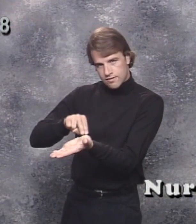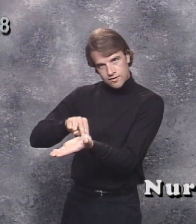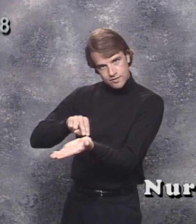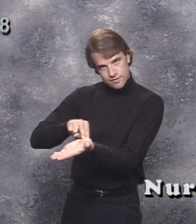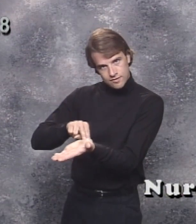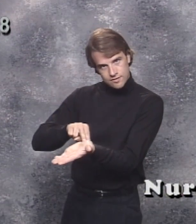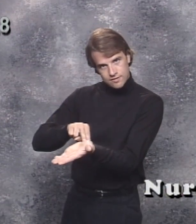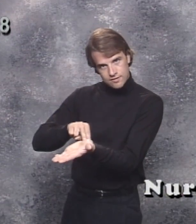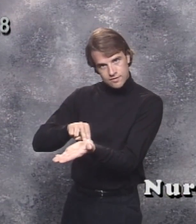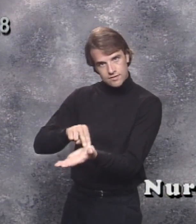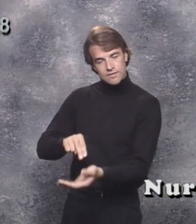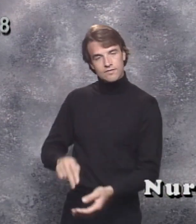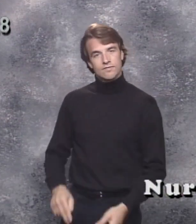Nurse.